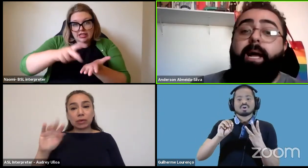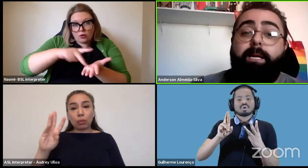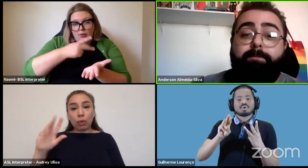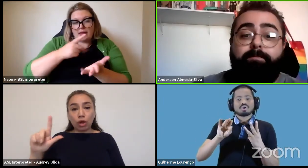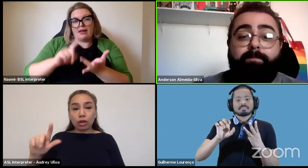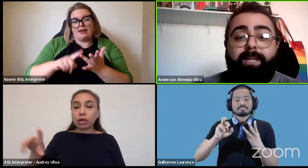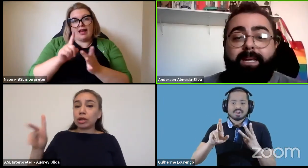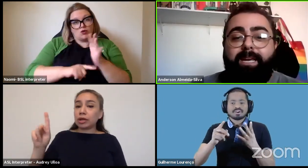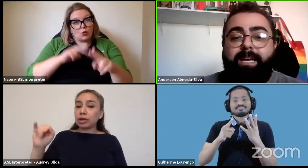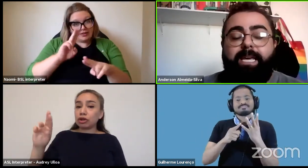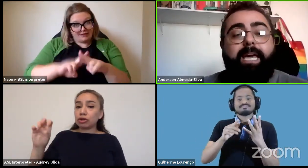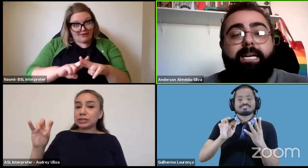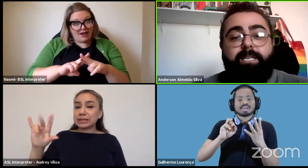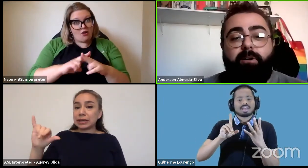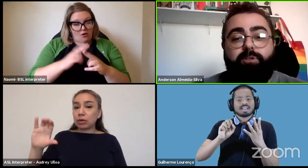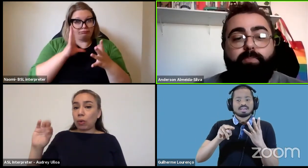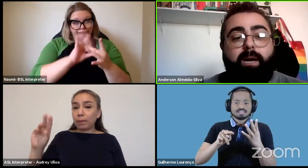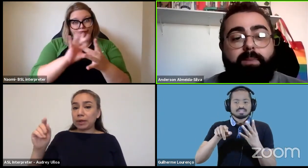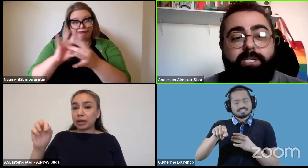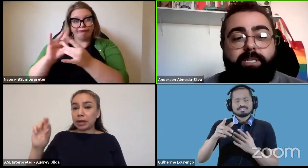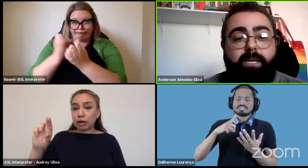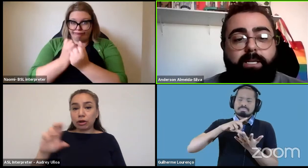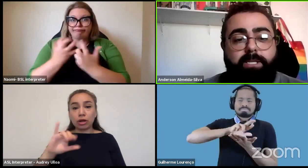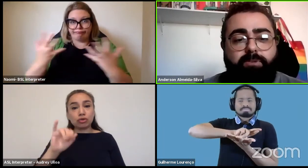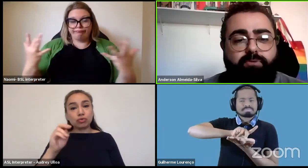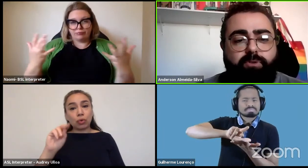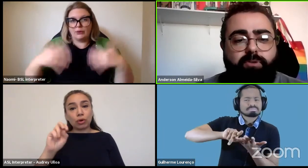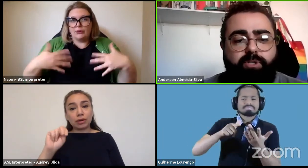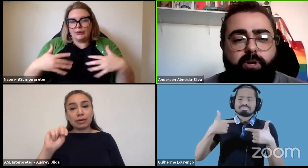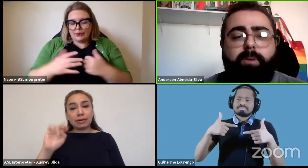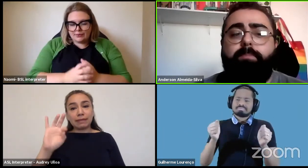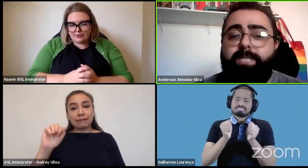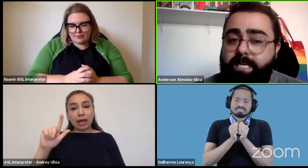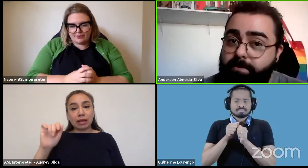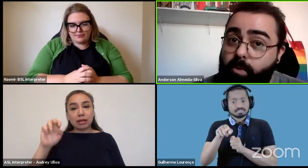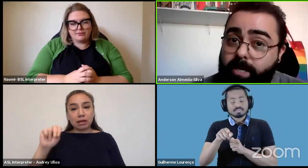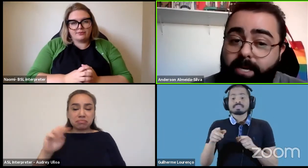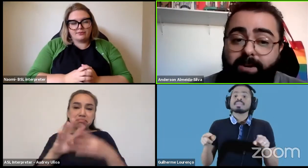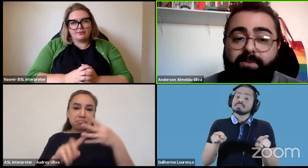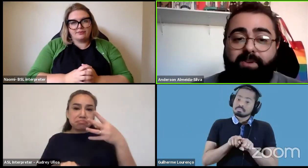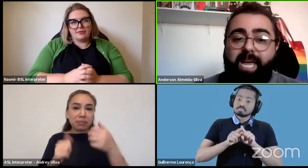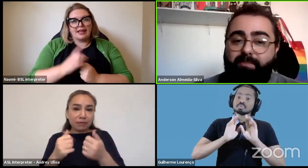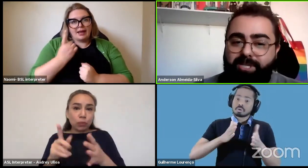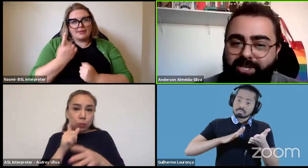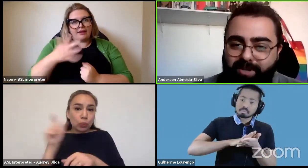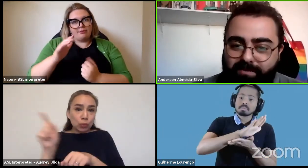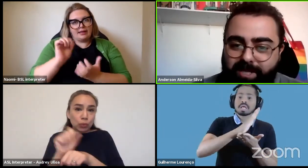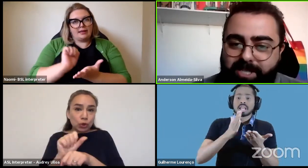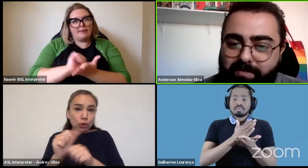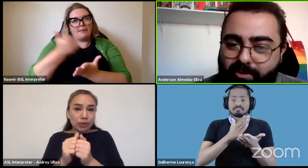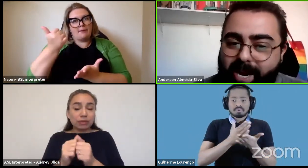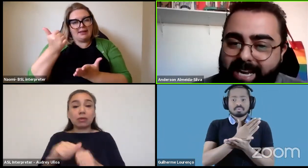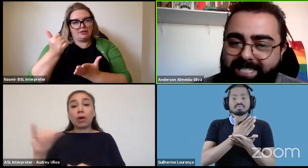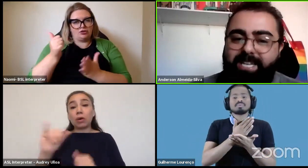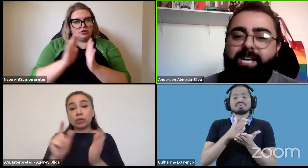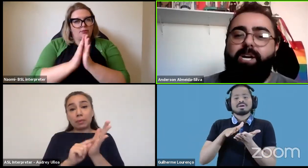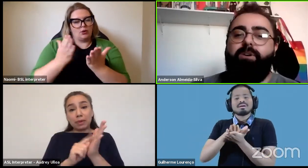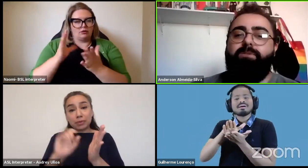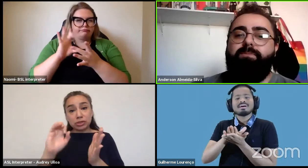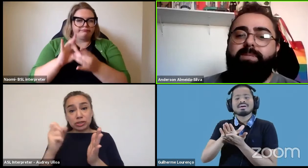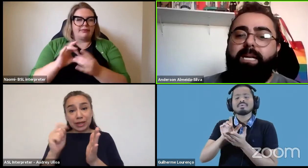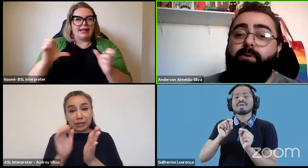Jordan Fenlon. He has also published an introductory textbook with Cambridge University